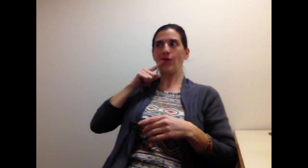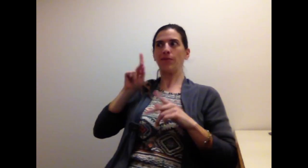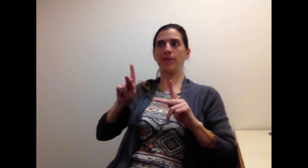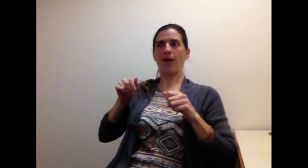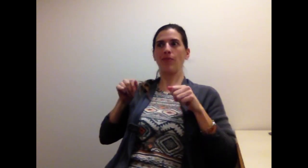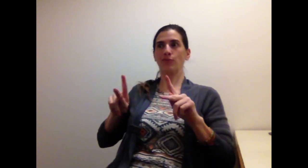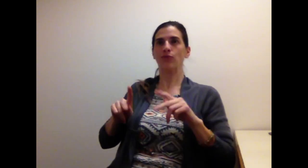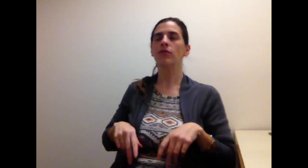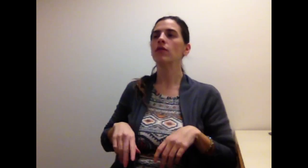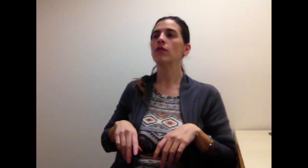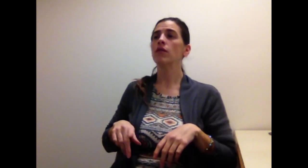people.